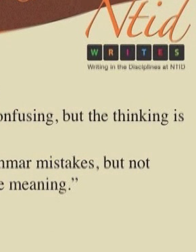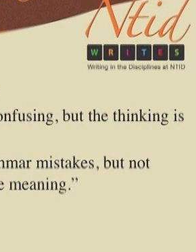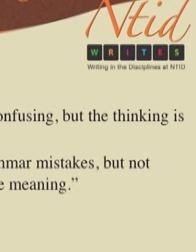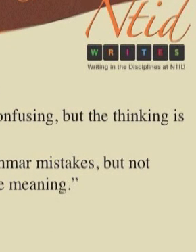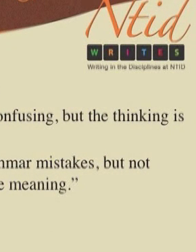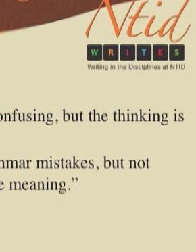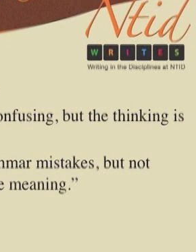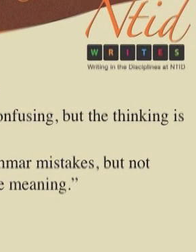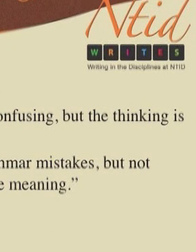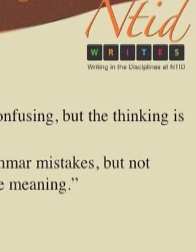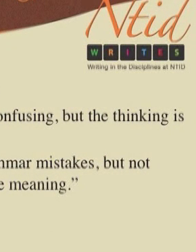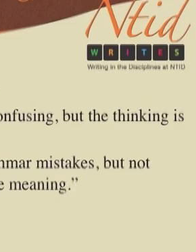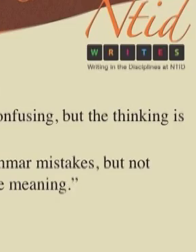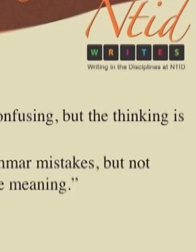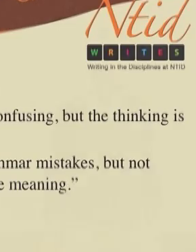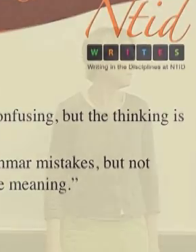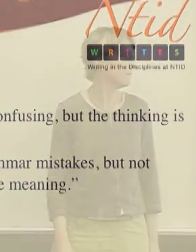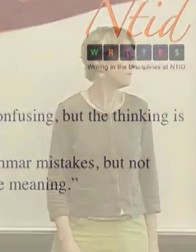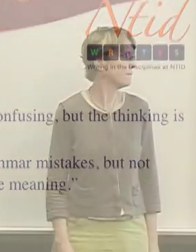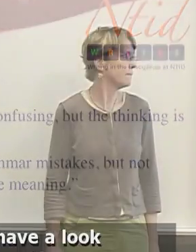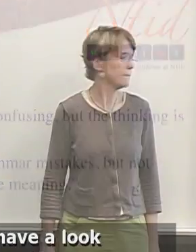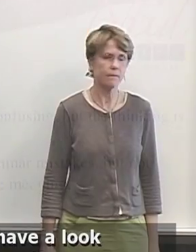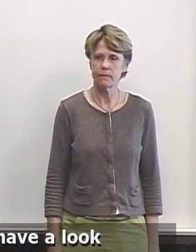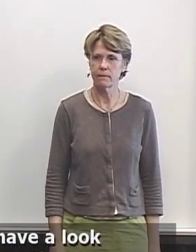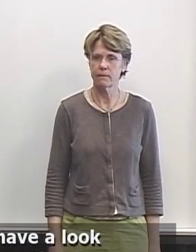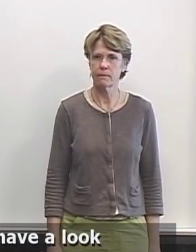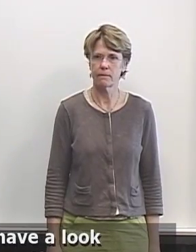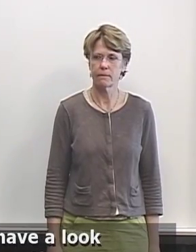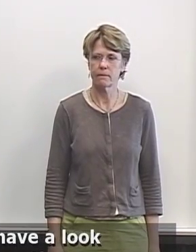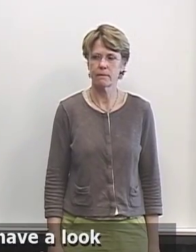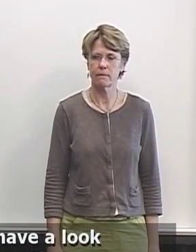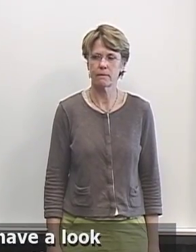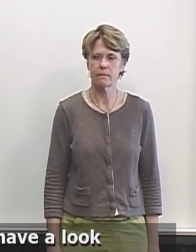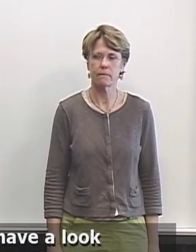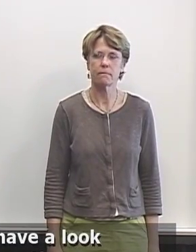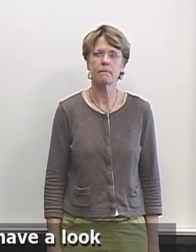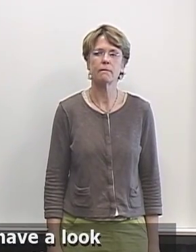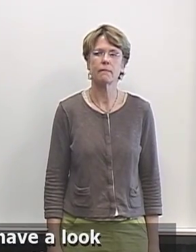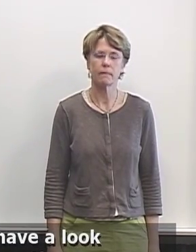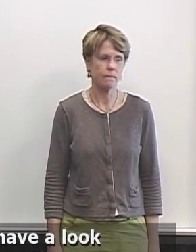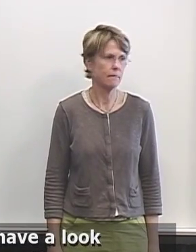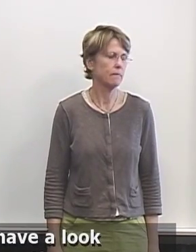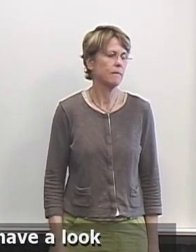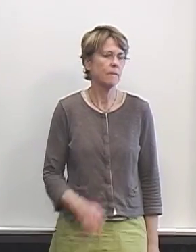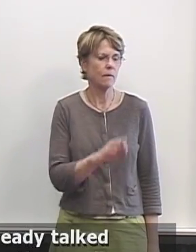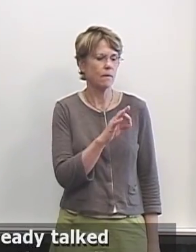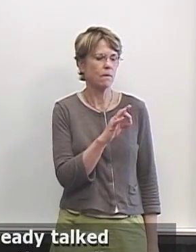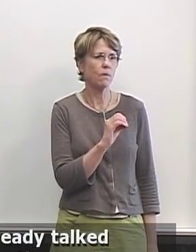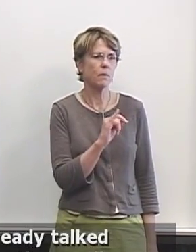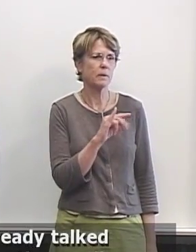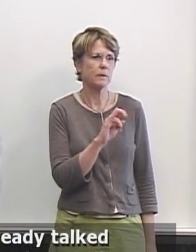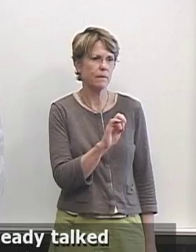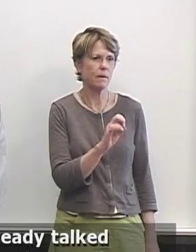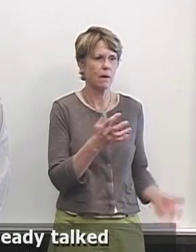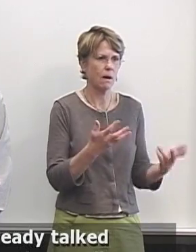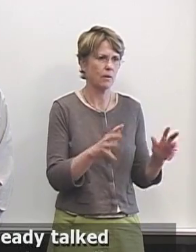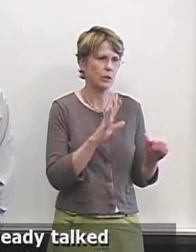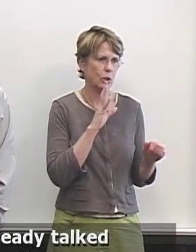So let's have a look at formative. And we've already talked